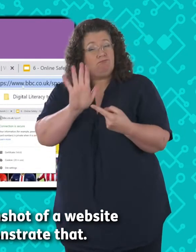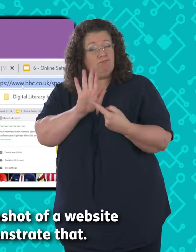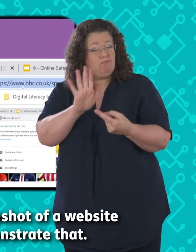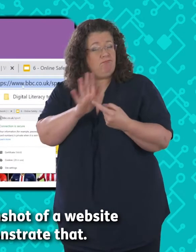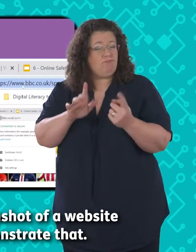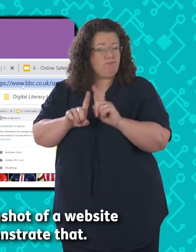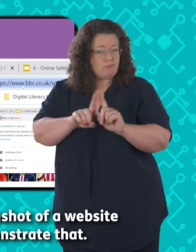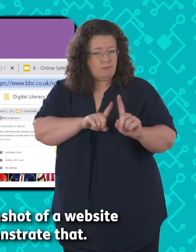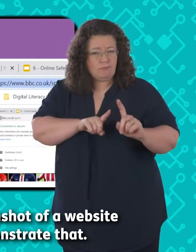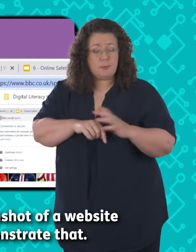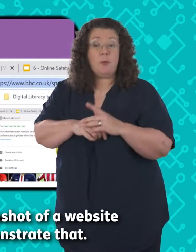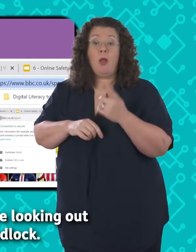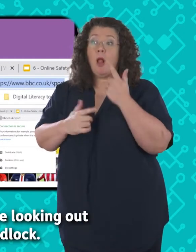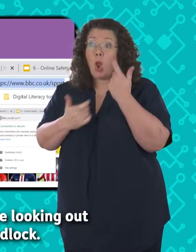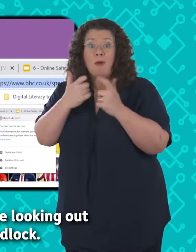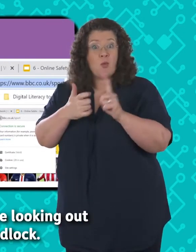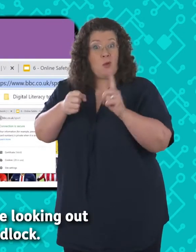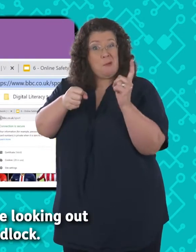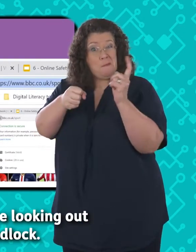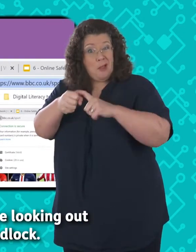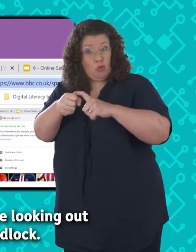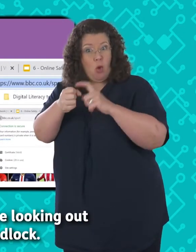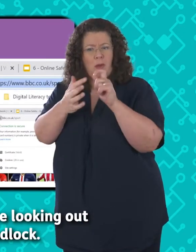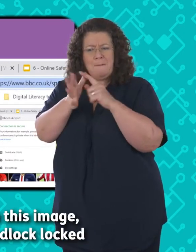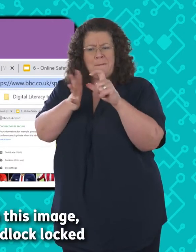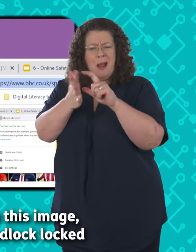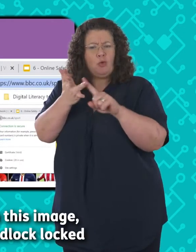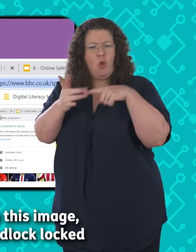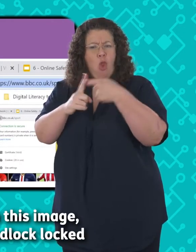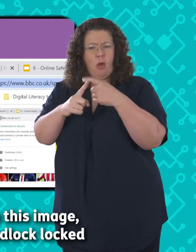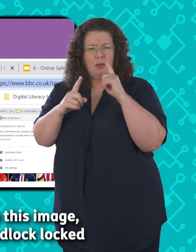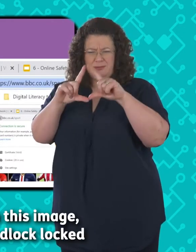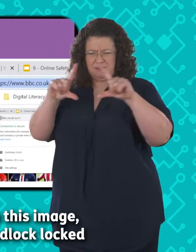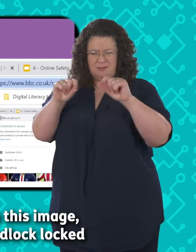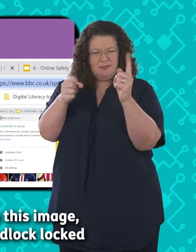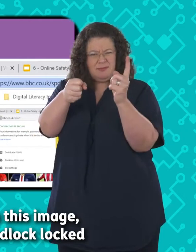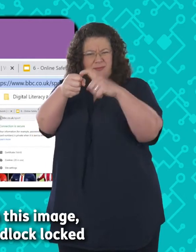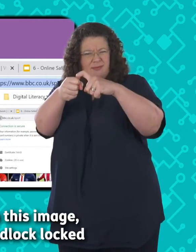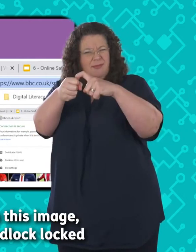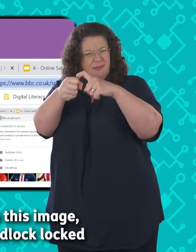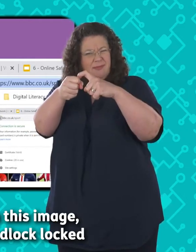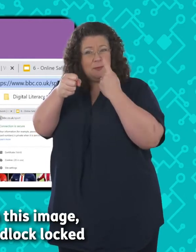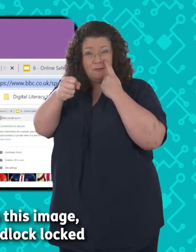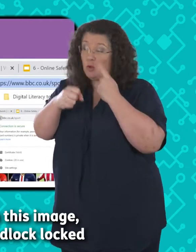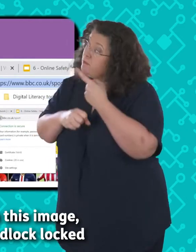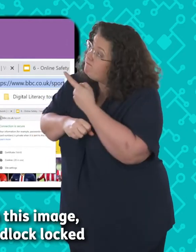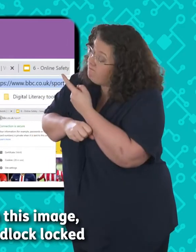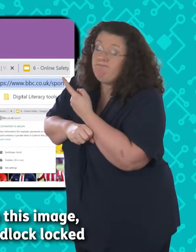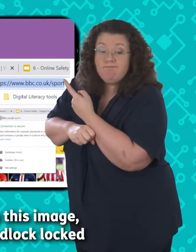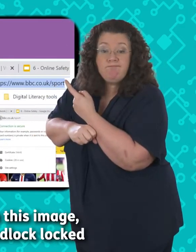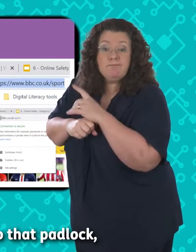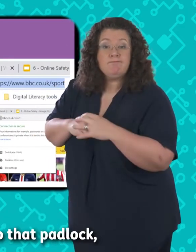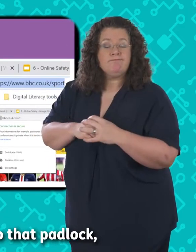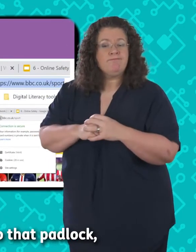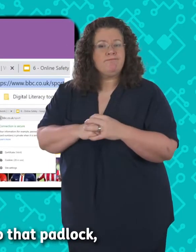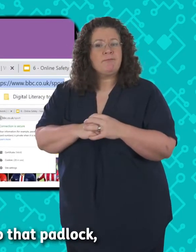website here just to demonstrate that. So first of all, we're looking out for that padlock. As we can see on this image, there's a little padlock, locked.